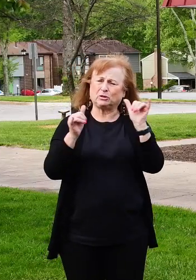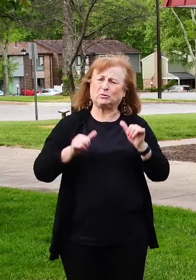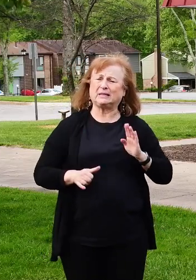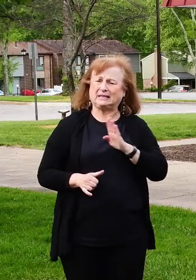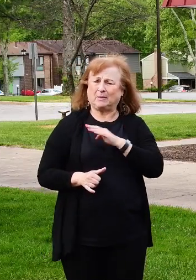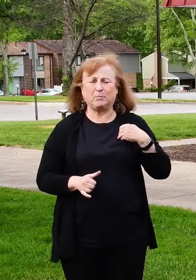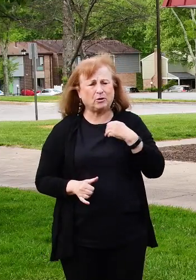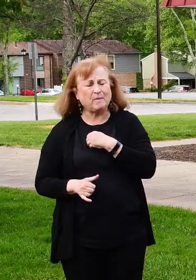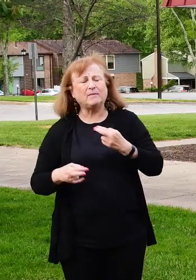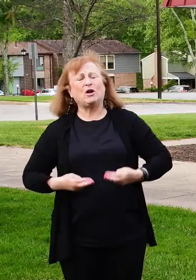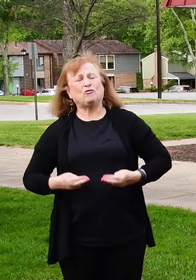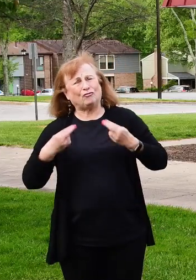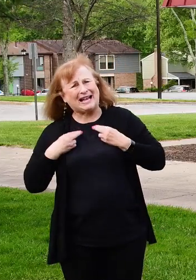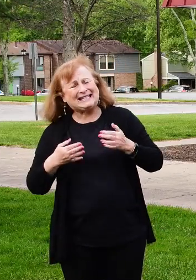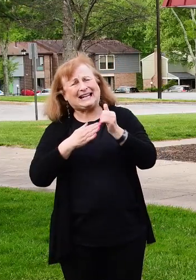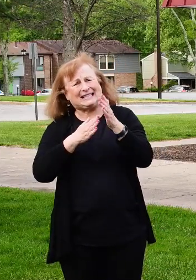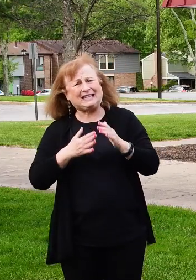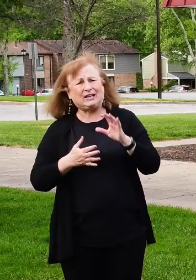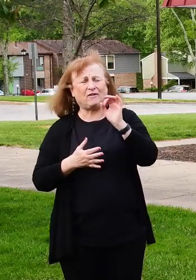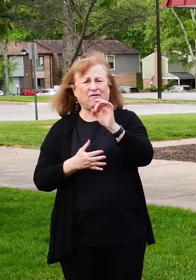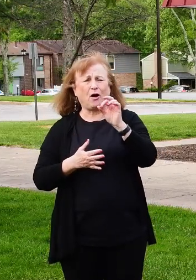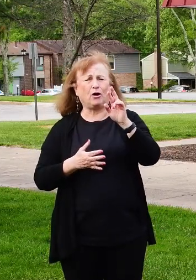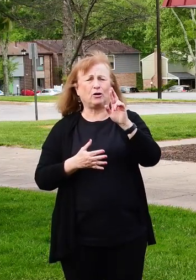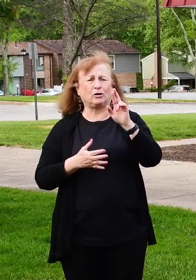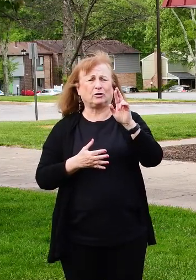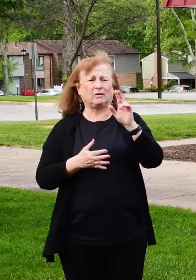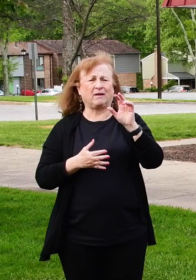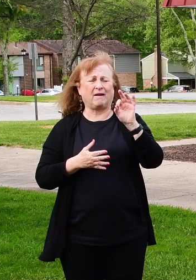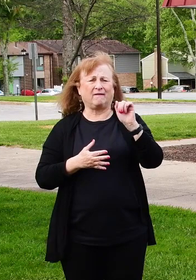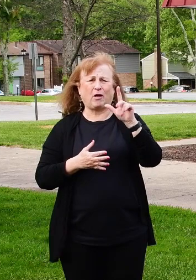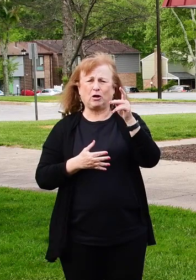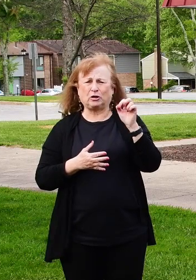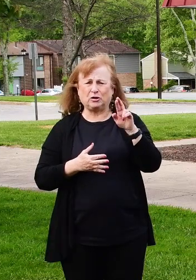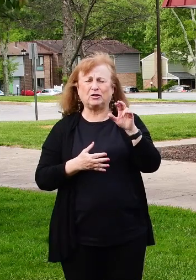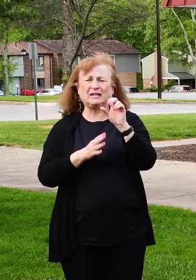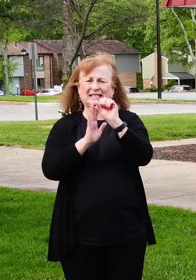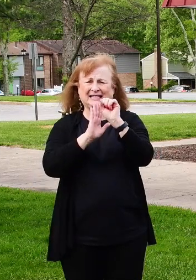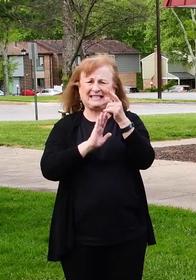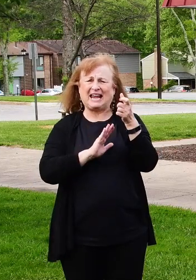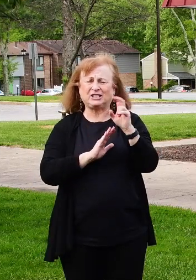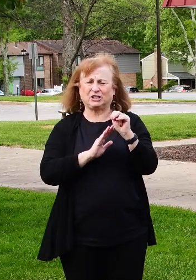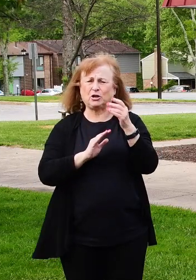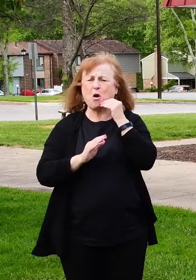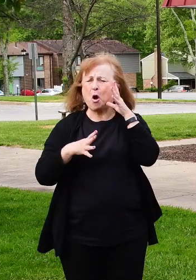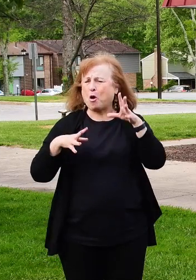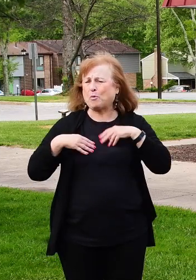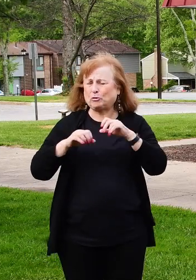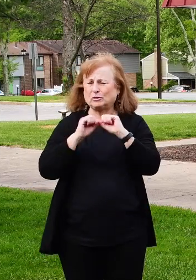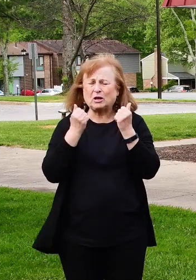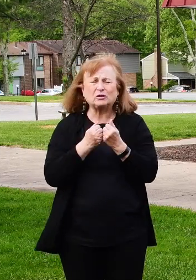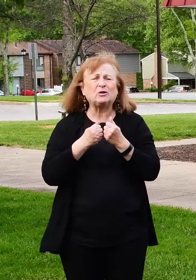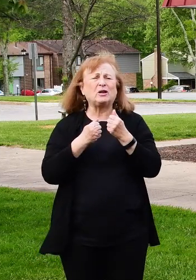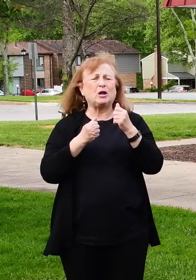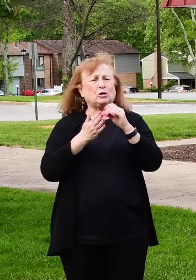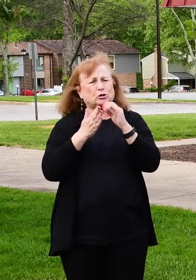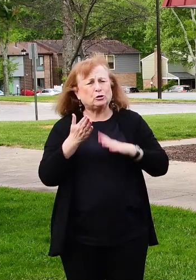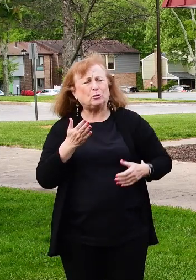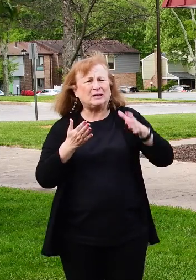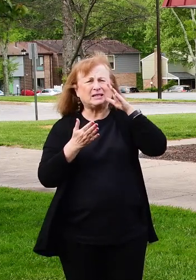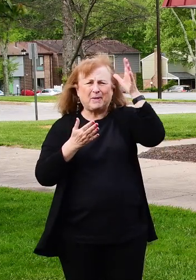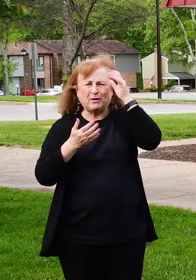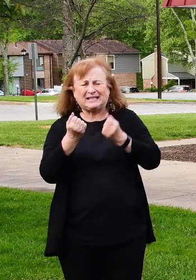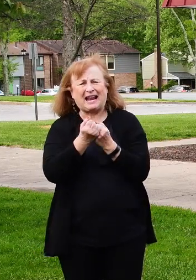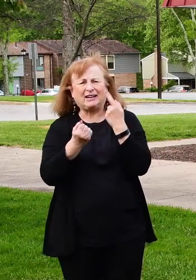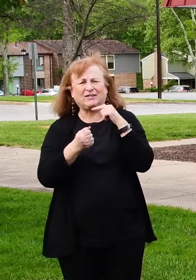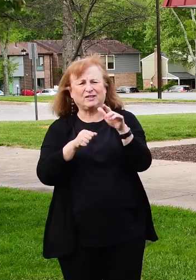board members, residents, leaders of the Faulkner Station Homeowners Association, the students, parents, and advocates for the